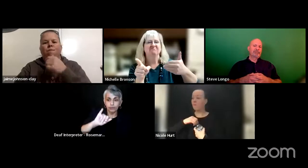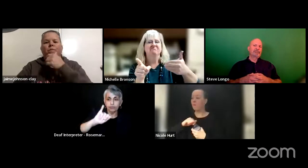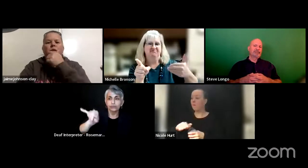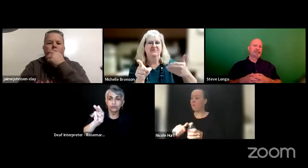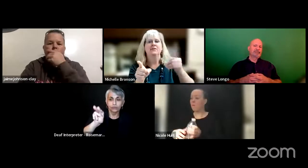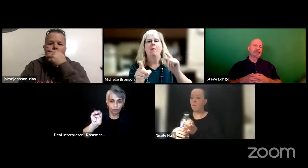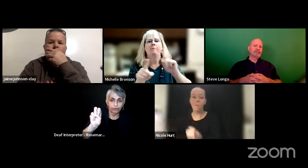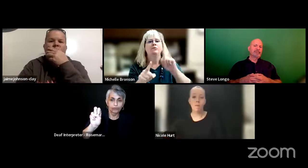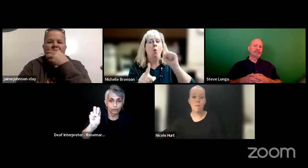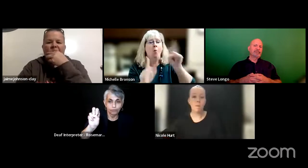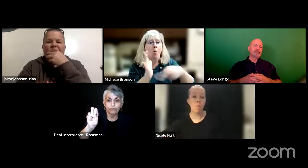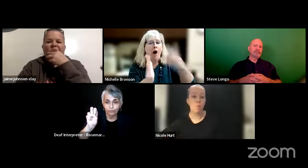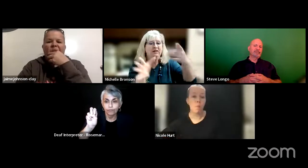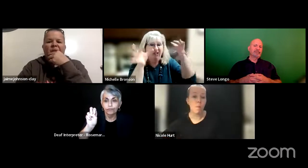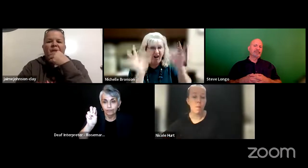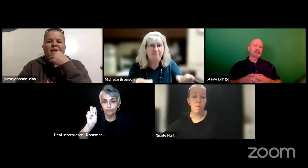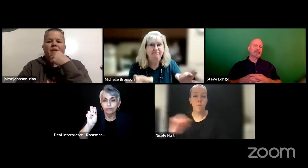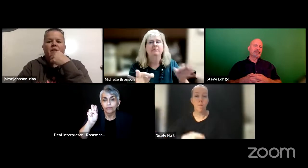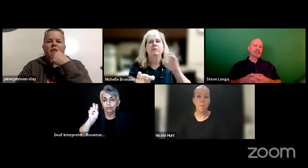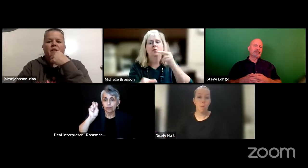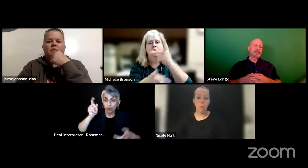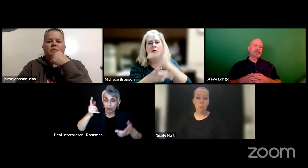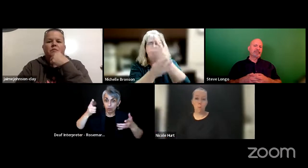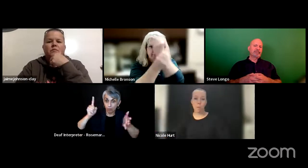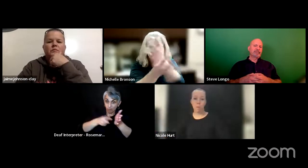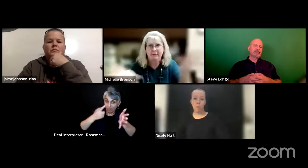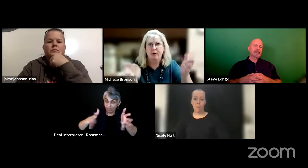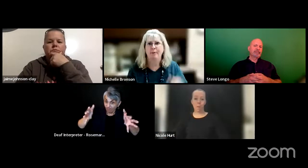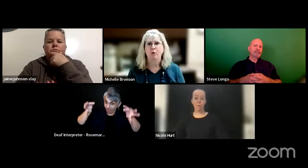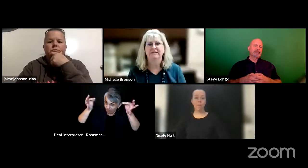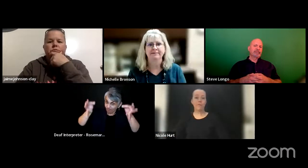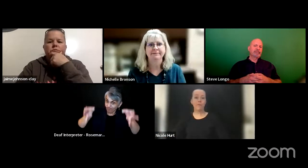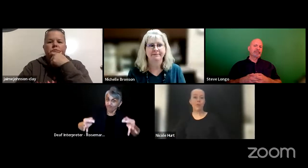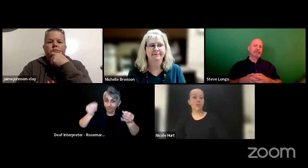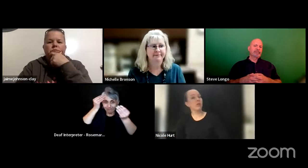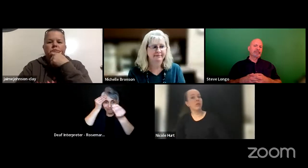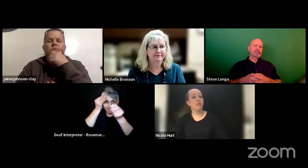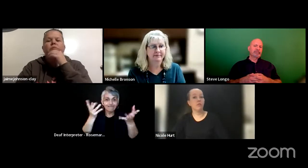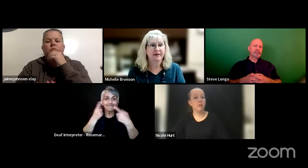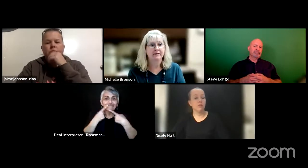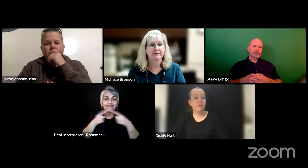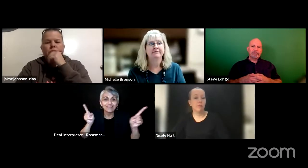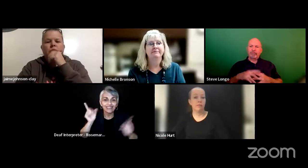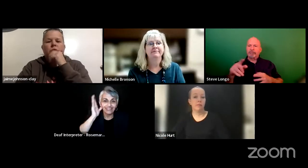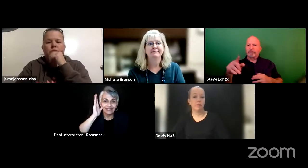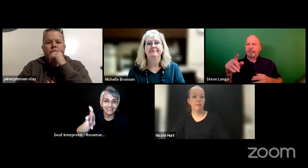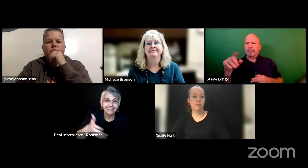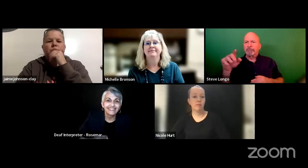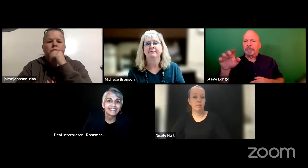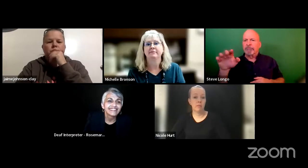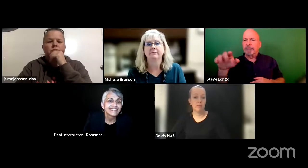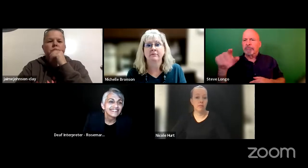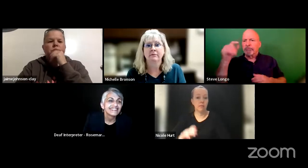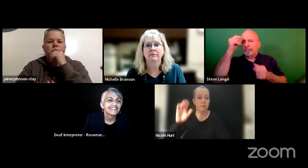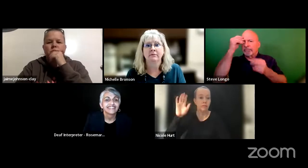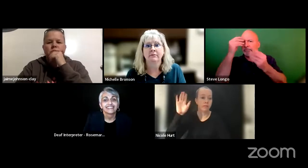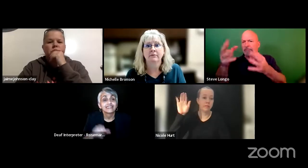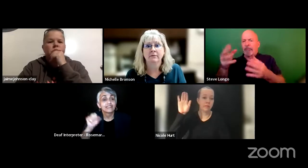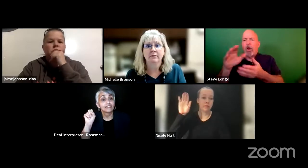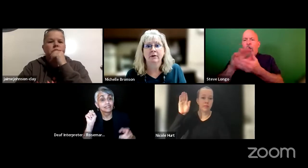keeping in mind that the women's conference is in June. So we want to have the Martha's Vineyard event before that. And I will keep you